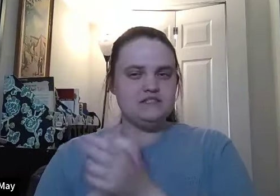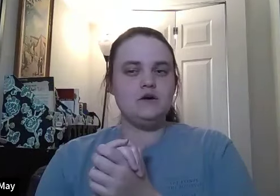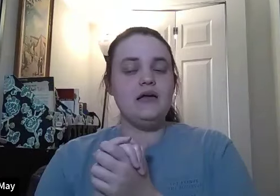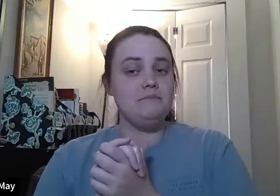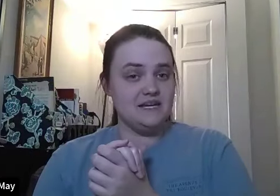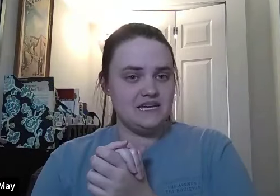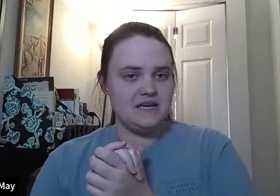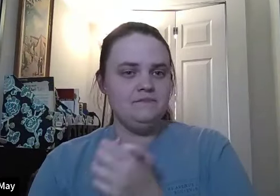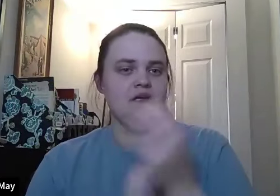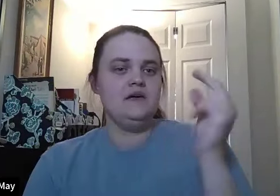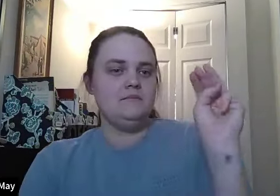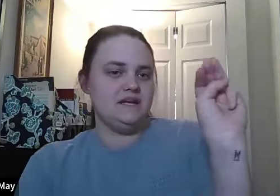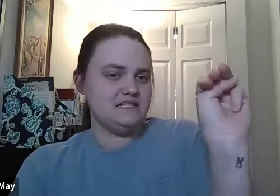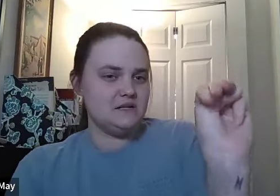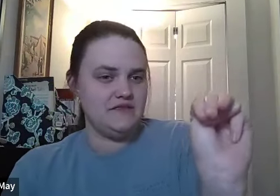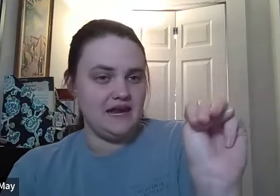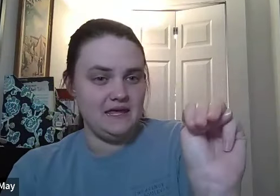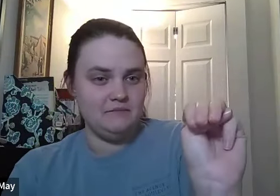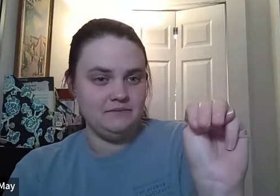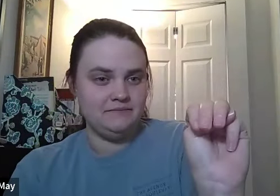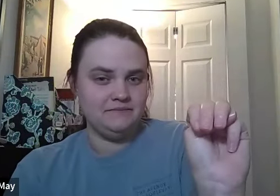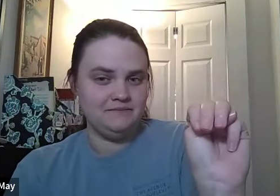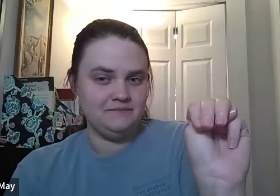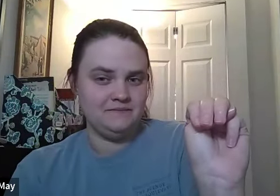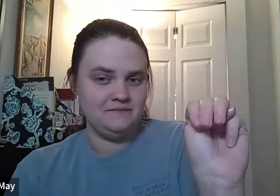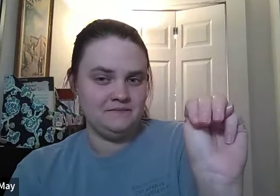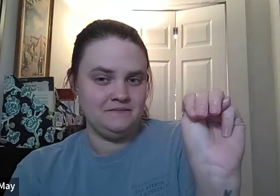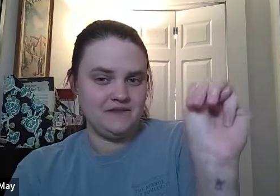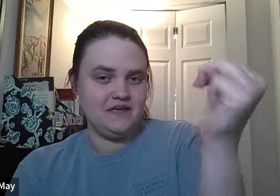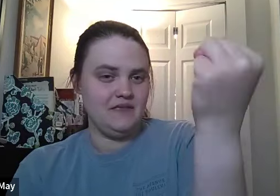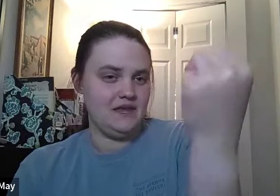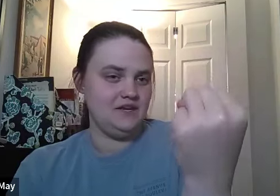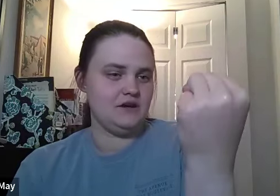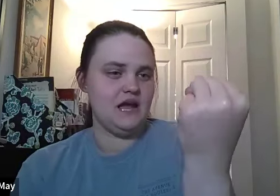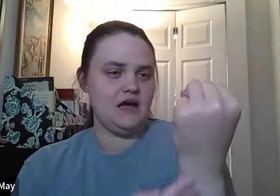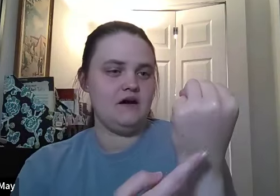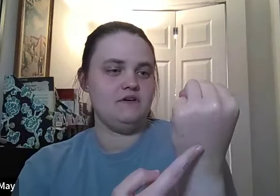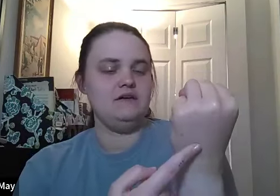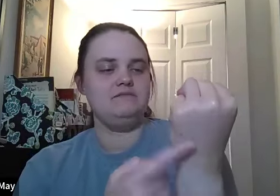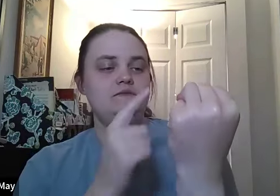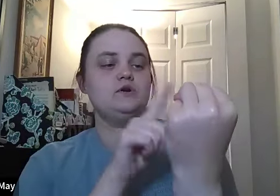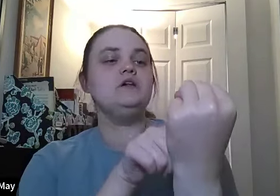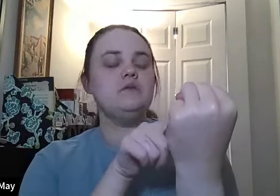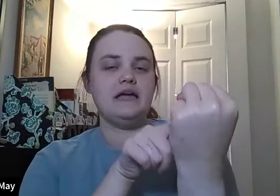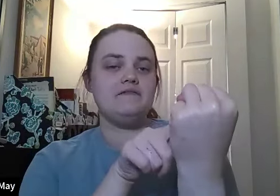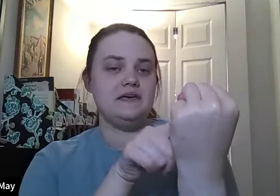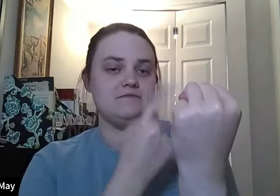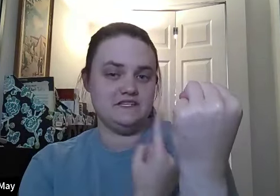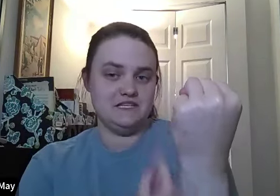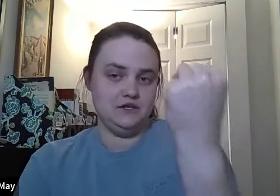So we had Monday. Monday's gonna be that M, and then you're gonna like have the M facing you,